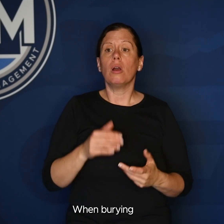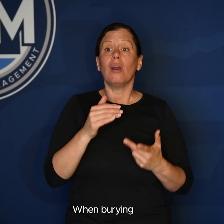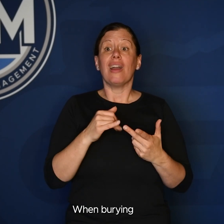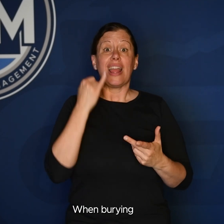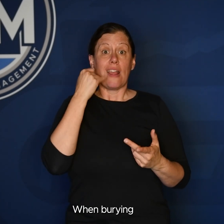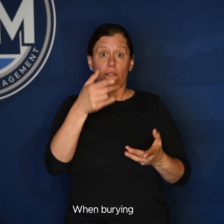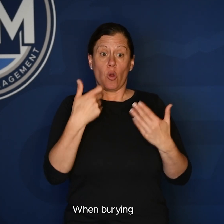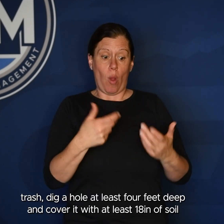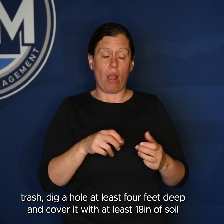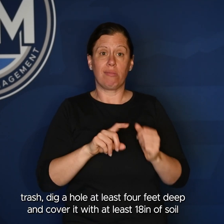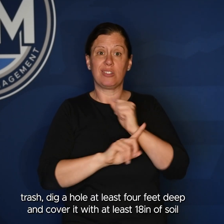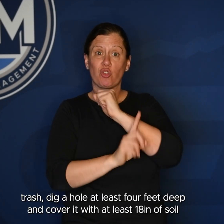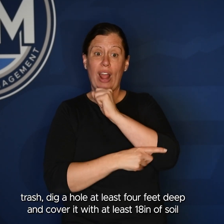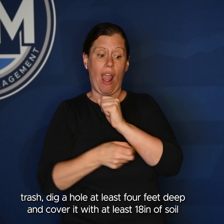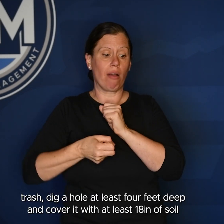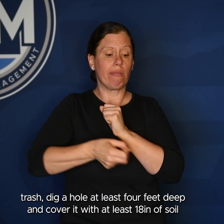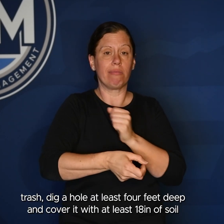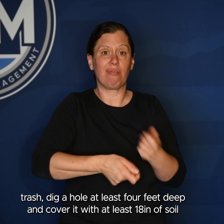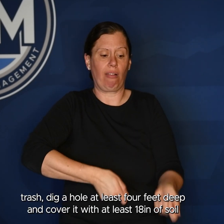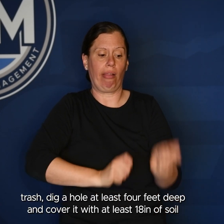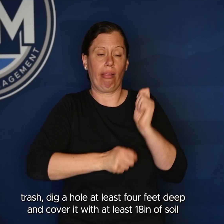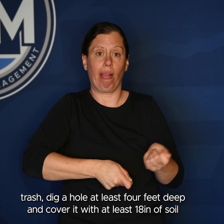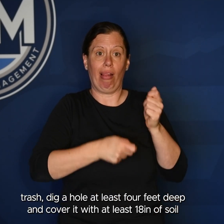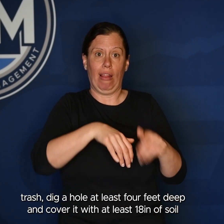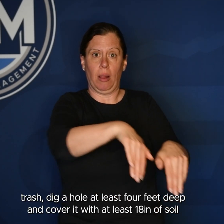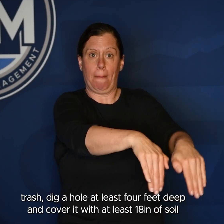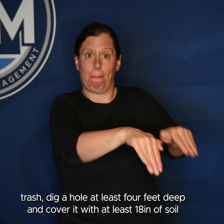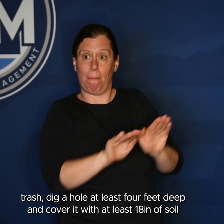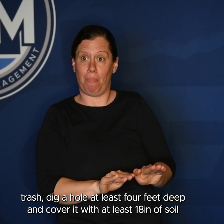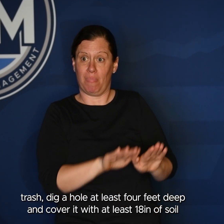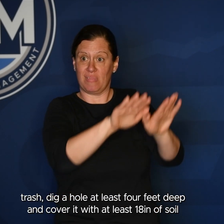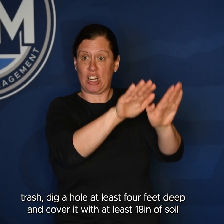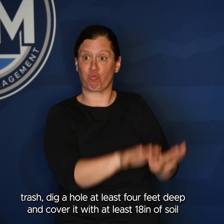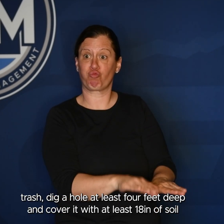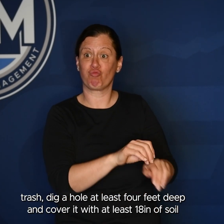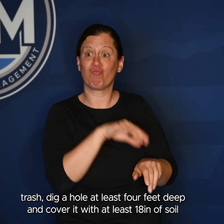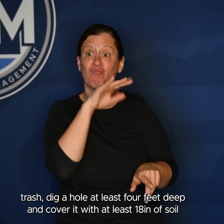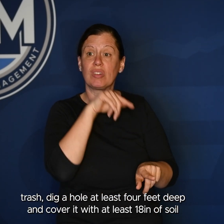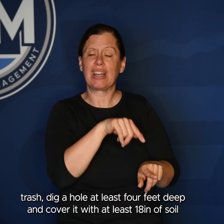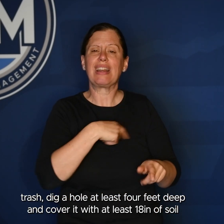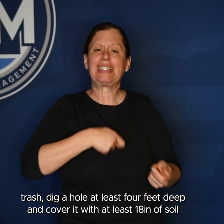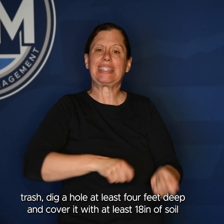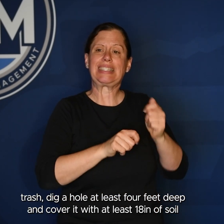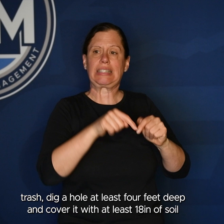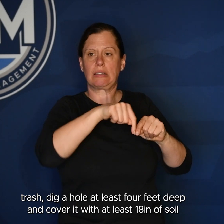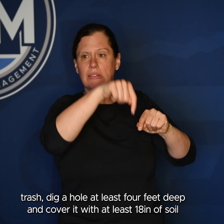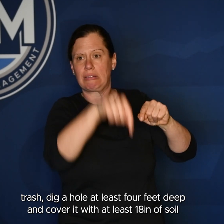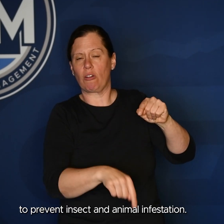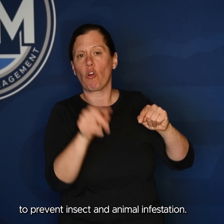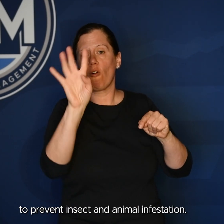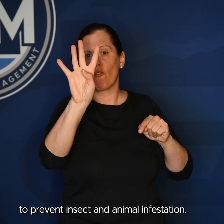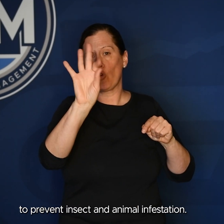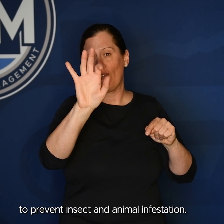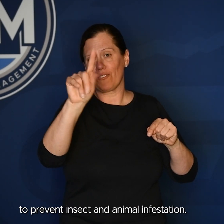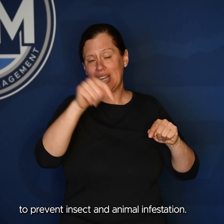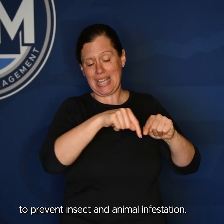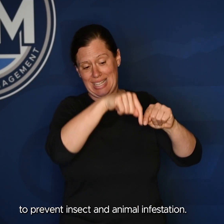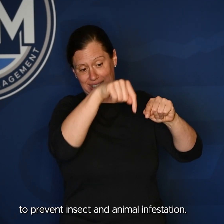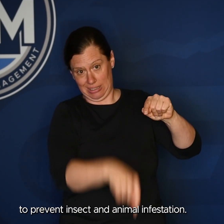When burying trash, dig a hole at least 4 feet deep and cover it with at least 18 inches of soil to prevent insect and